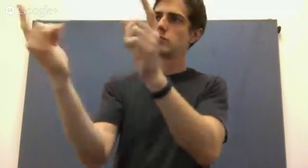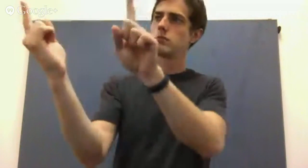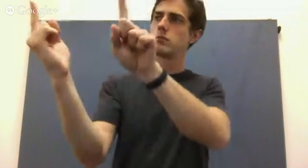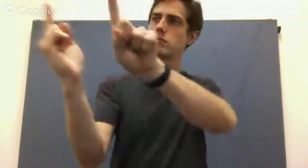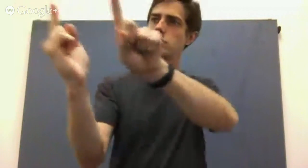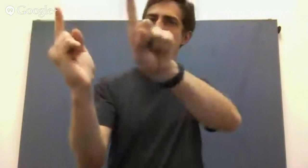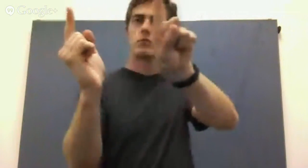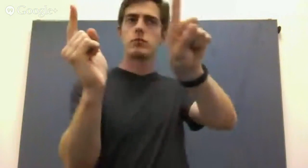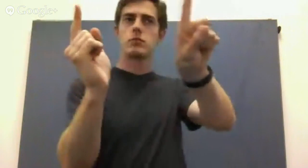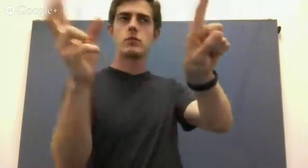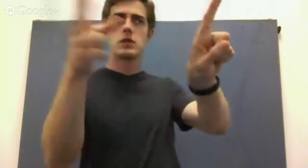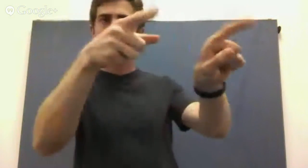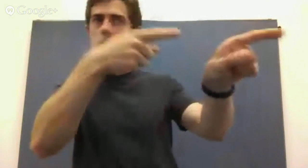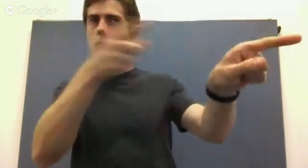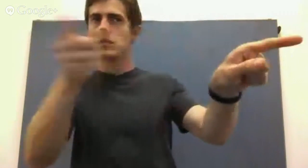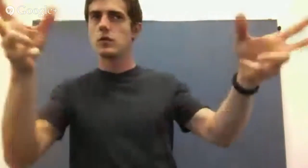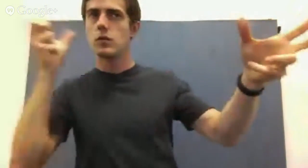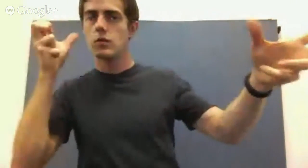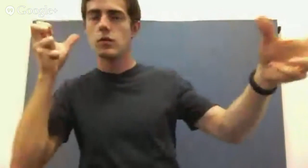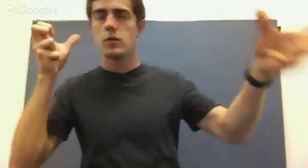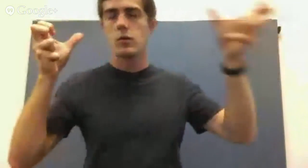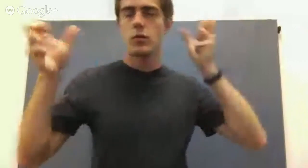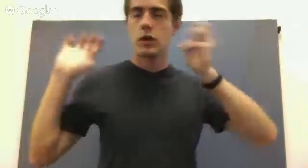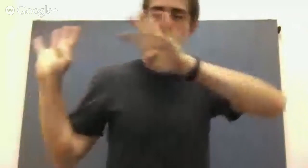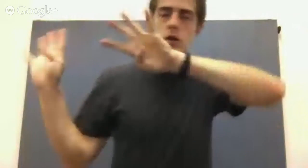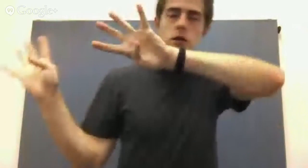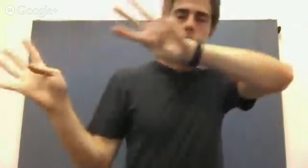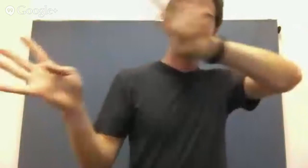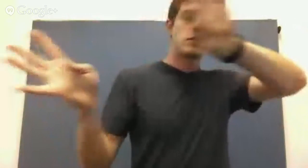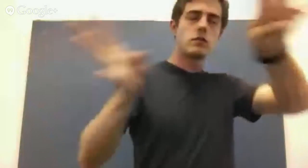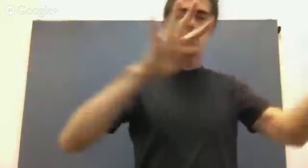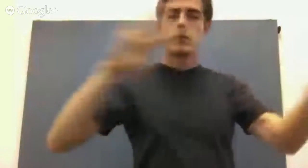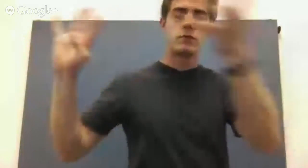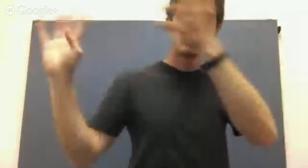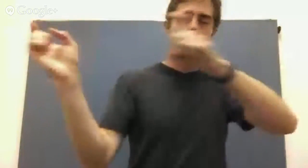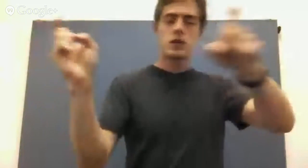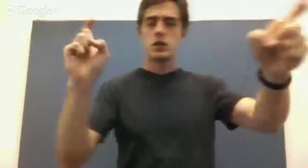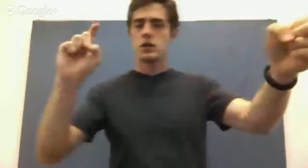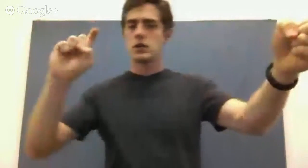by, listening to the wind of change.